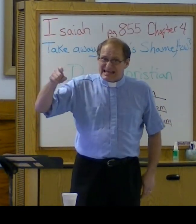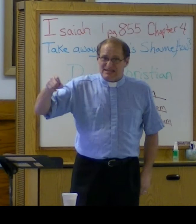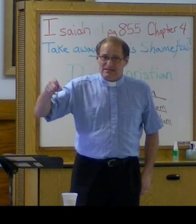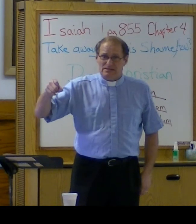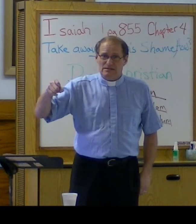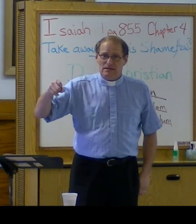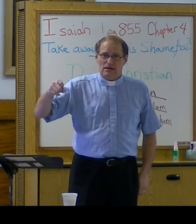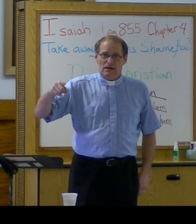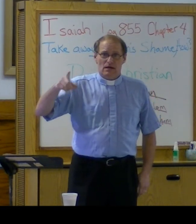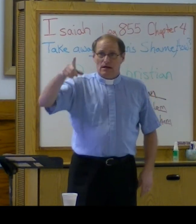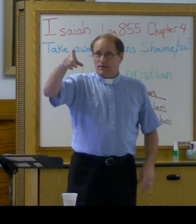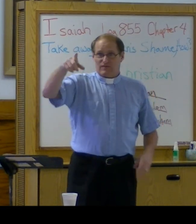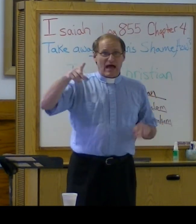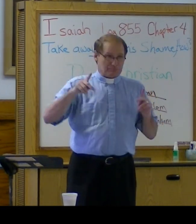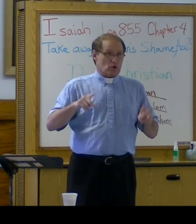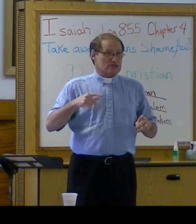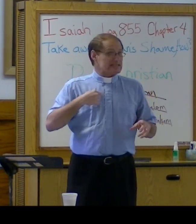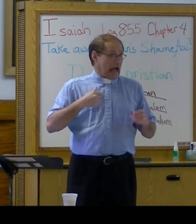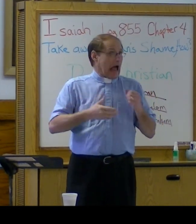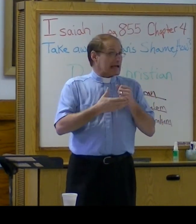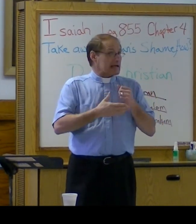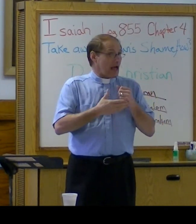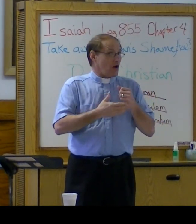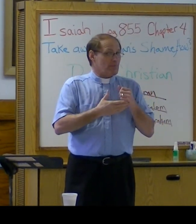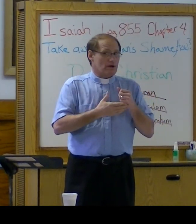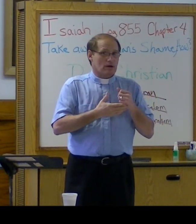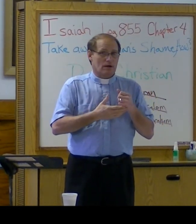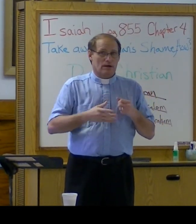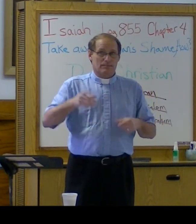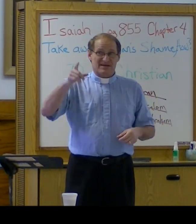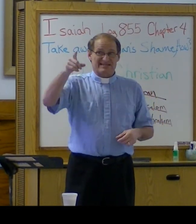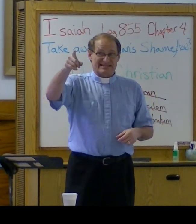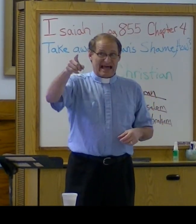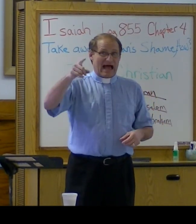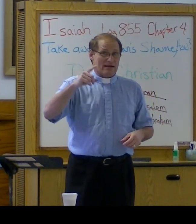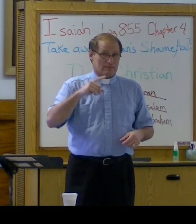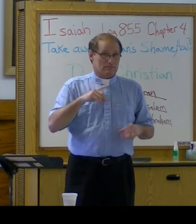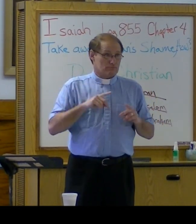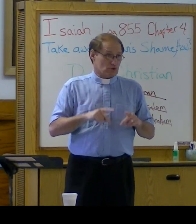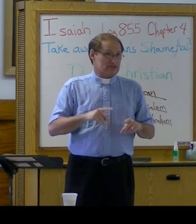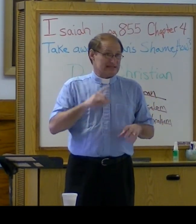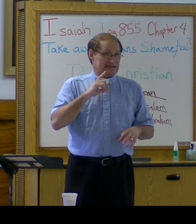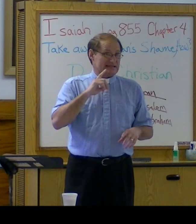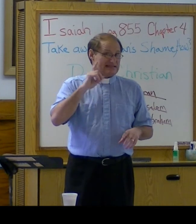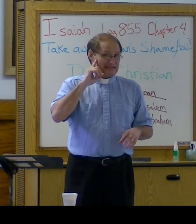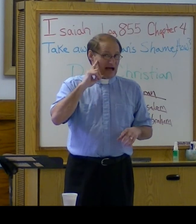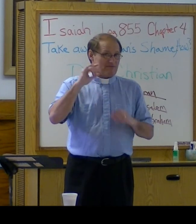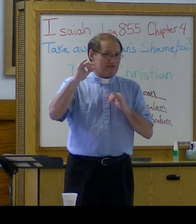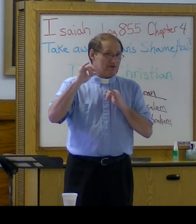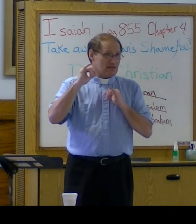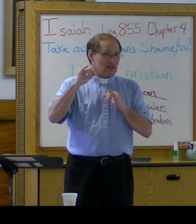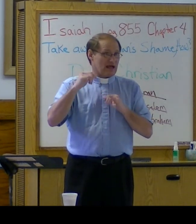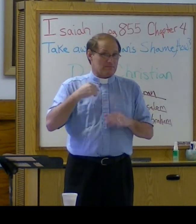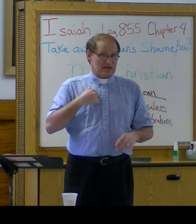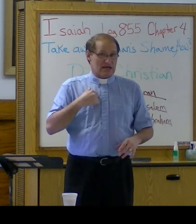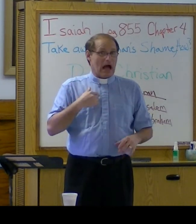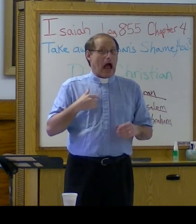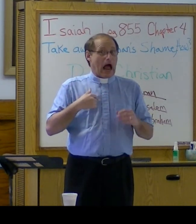needs. That person I can help. Because that person is deaf like me. I